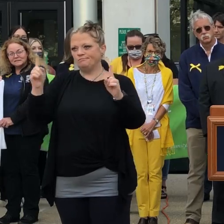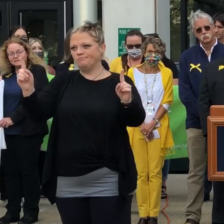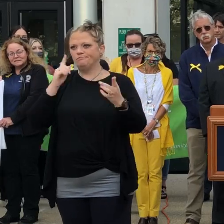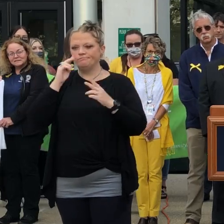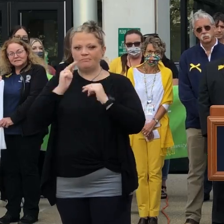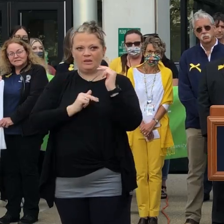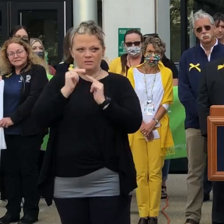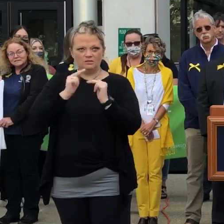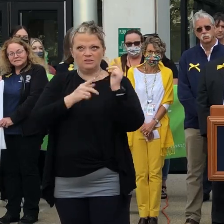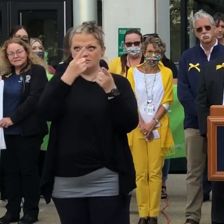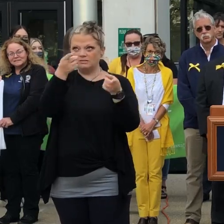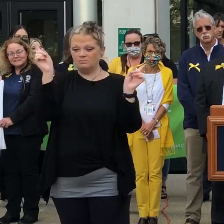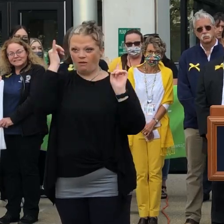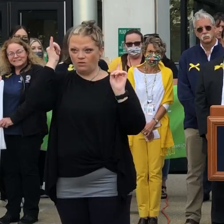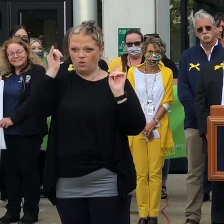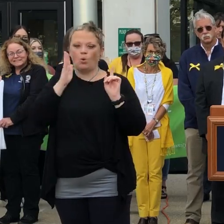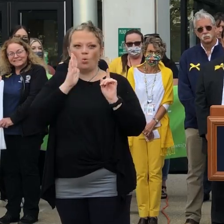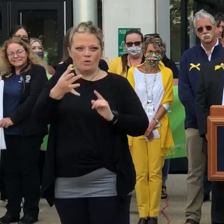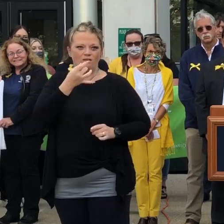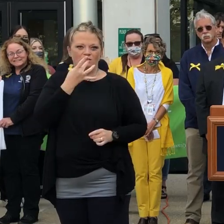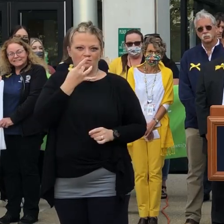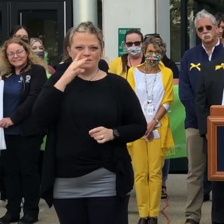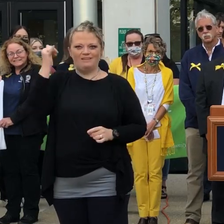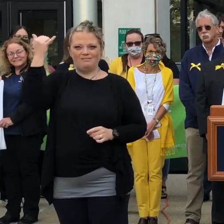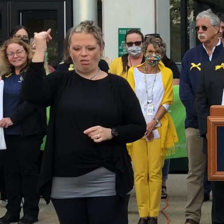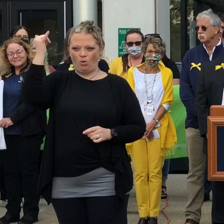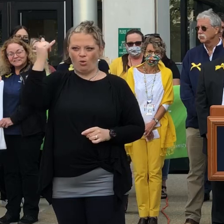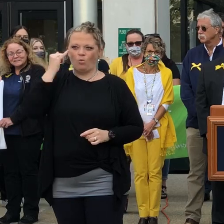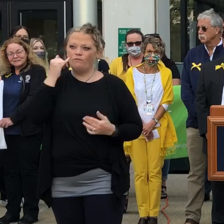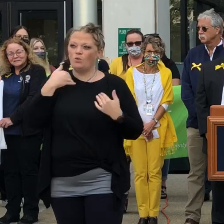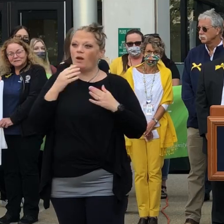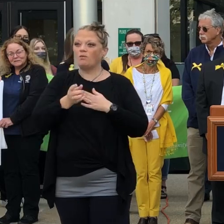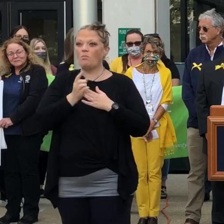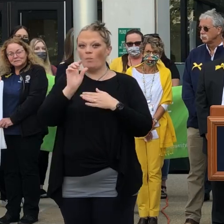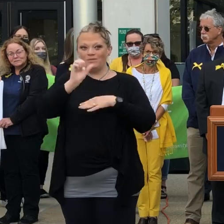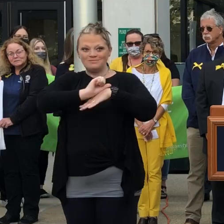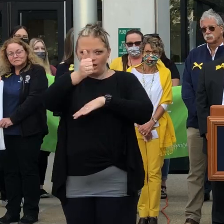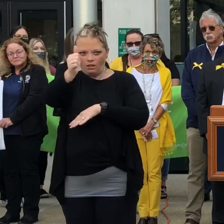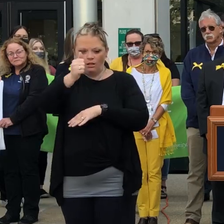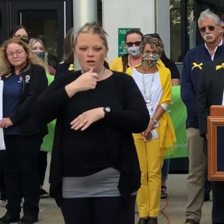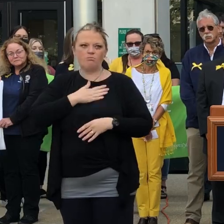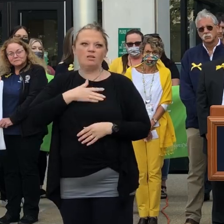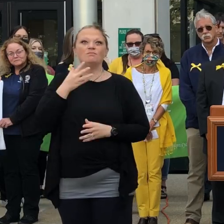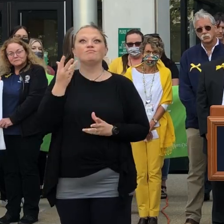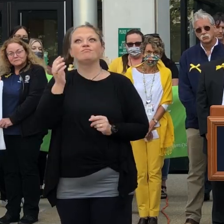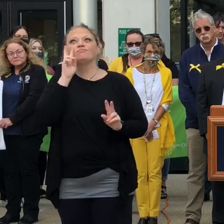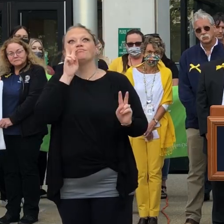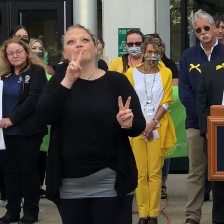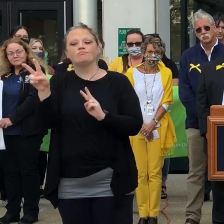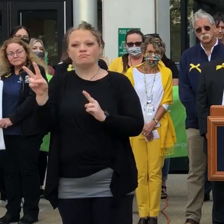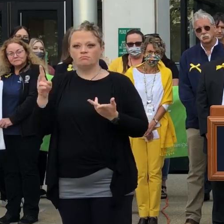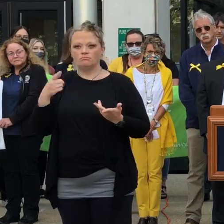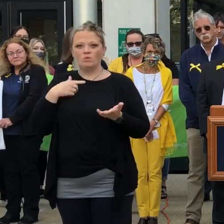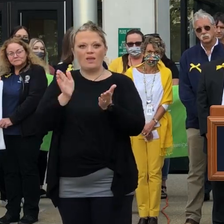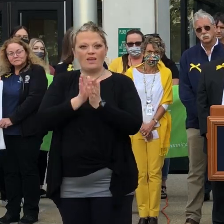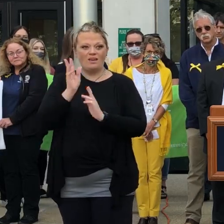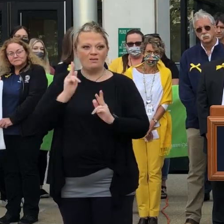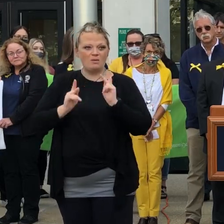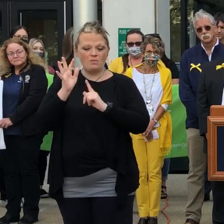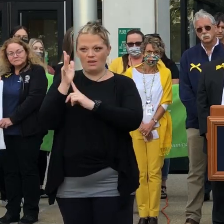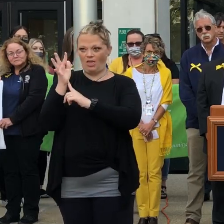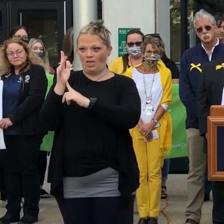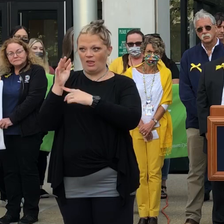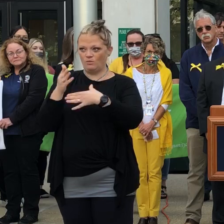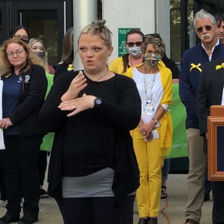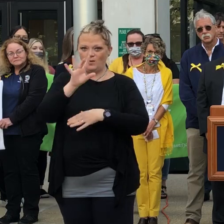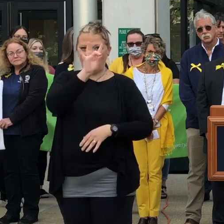Buffalo, will be lit in yellow. So if you have a moment, please step out and see that. We ask people to put a candle in your window between 8